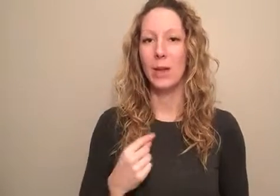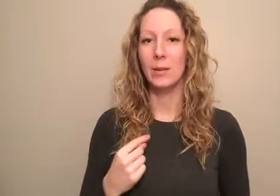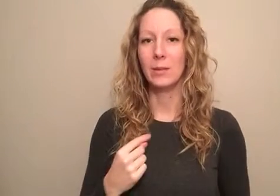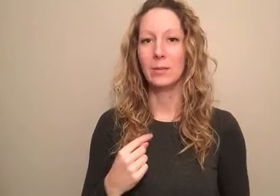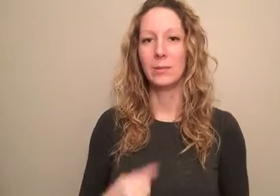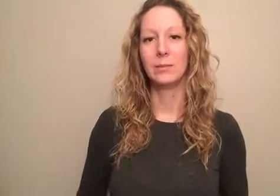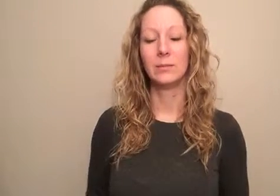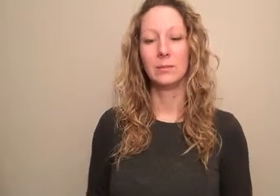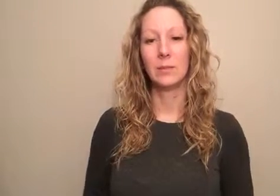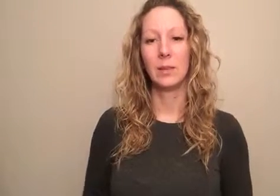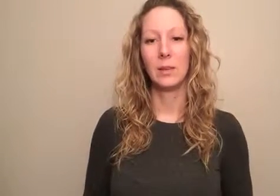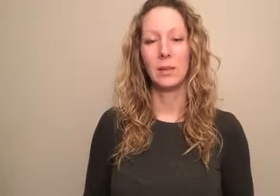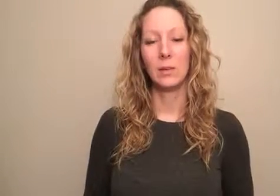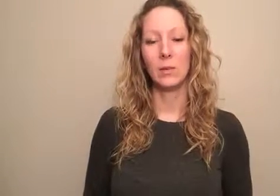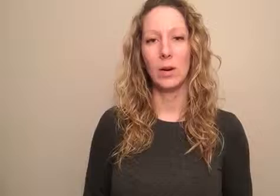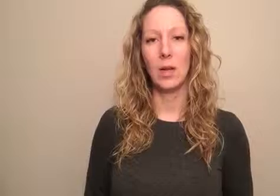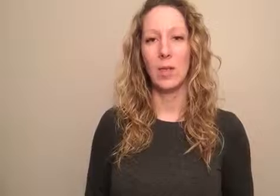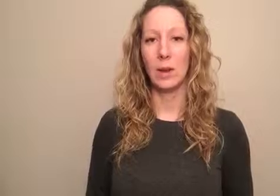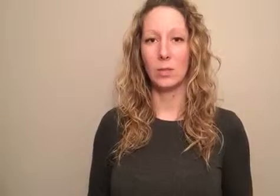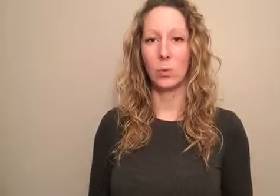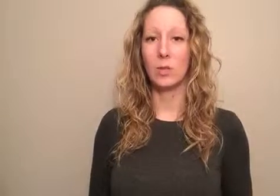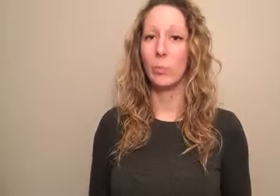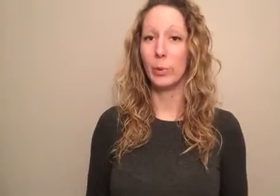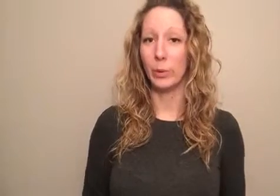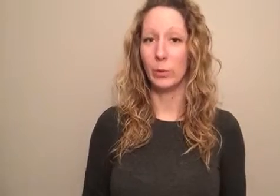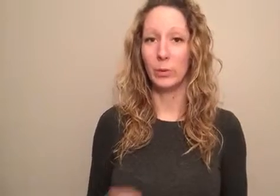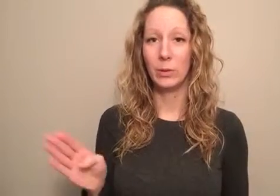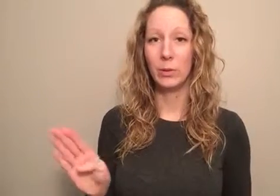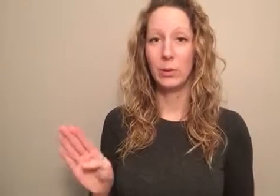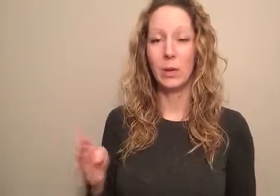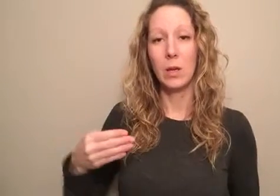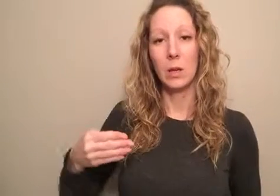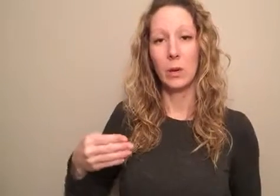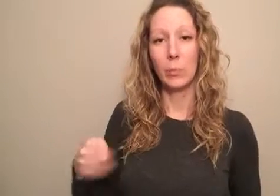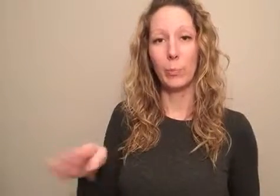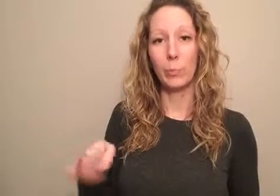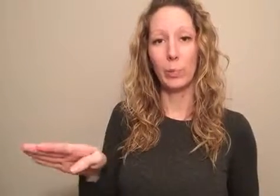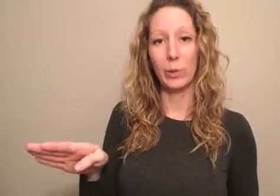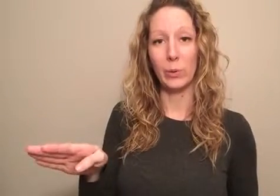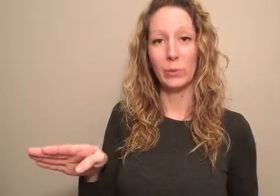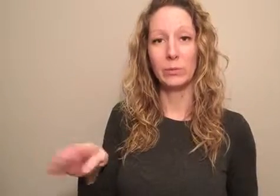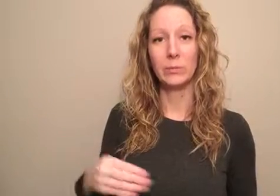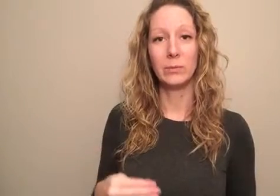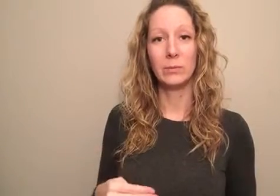red. Right? And the next word is blue, blue,